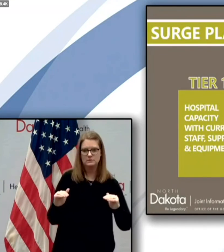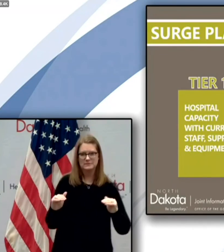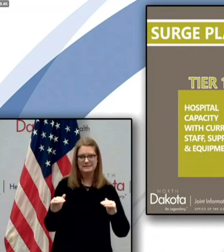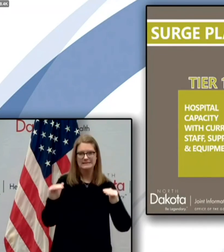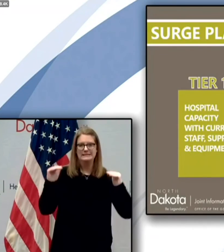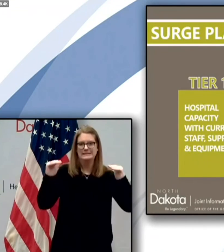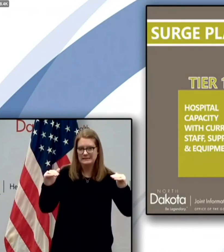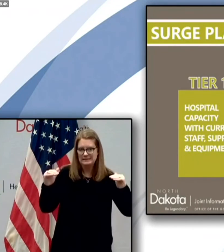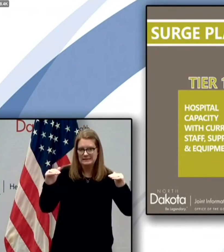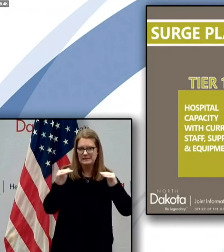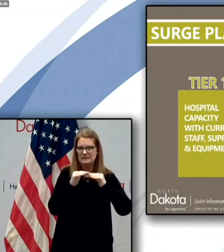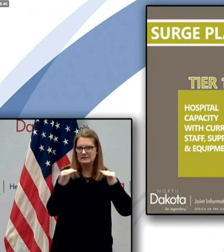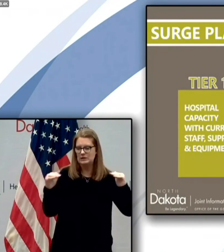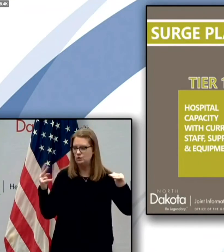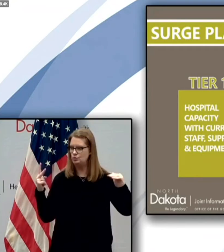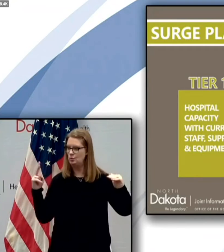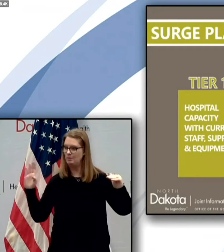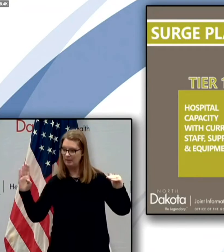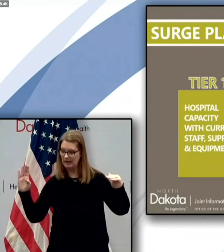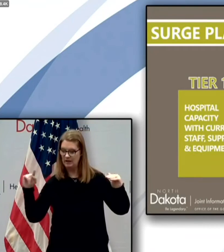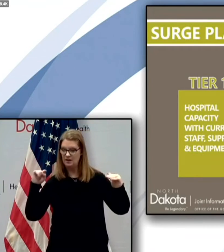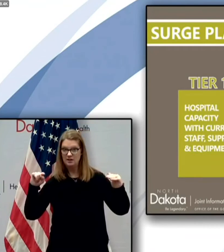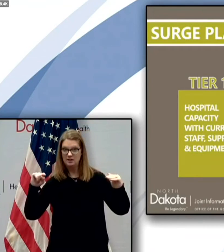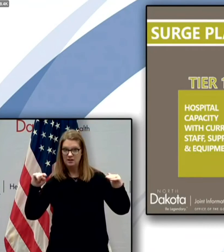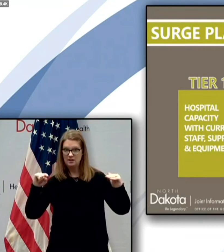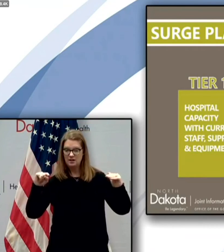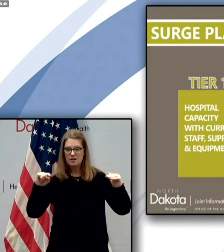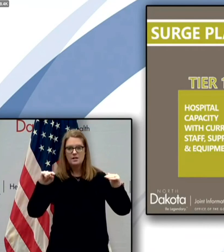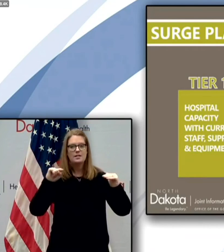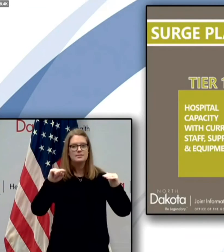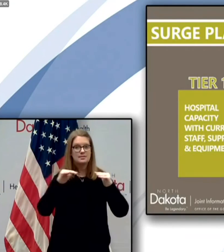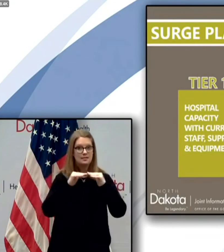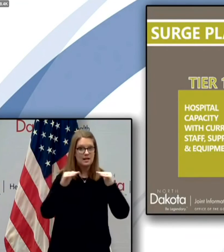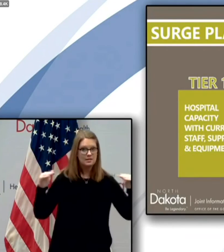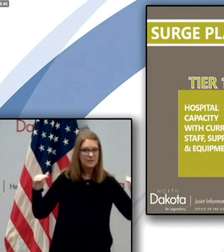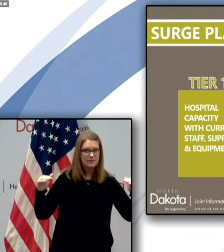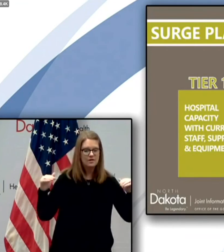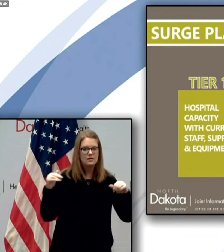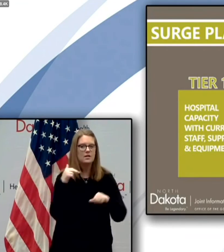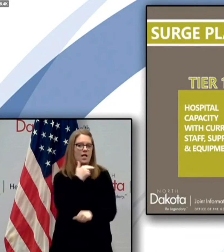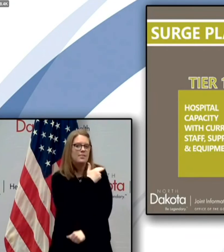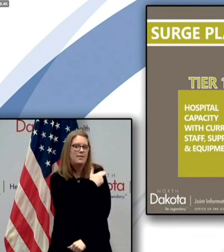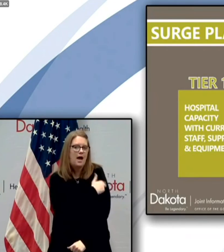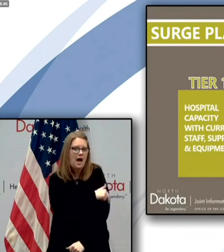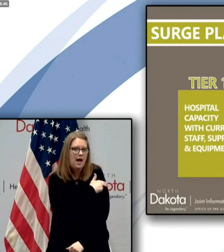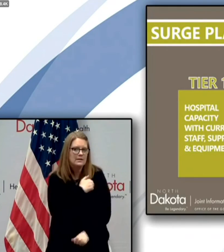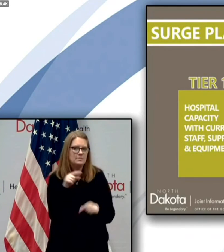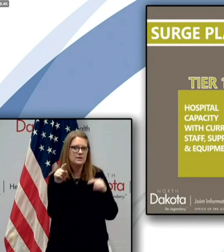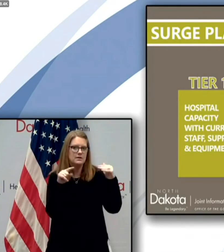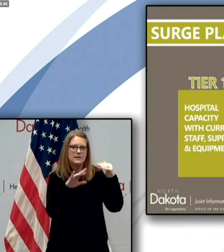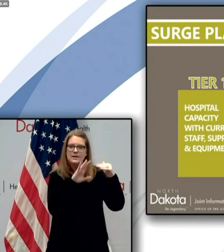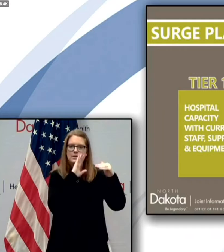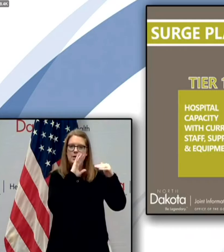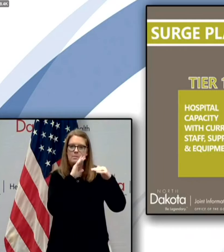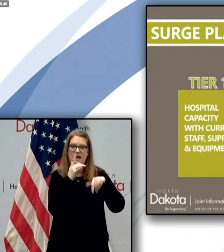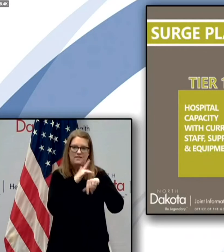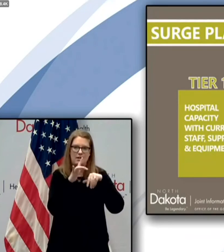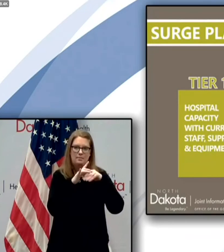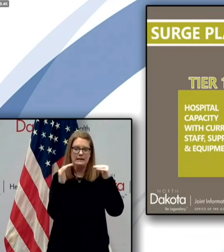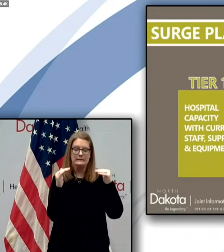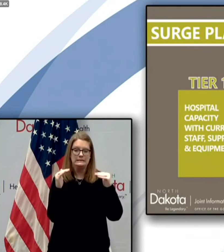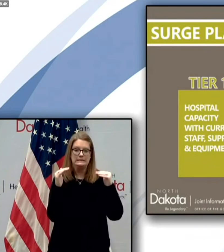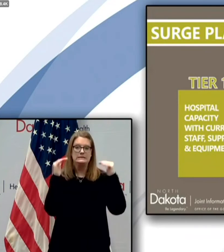Tier 2B. At this level, the hospitals need to increase their bed capacity. They